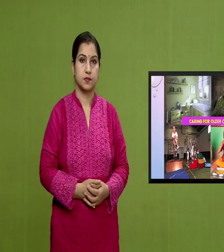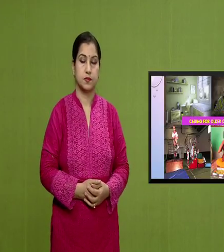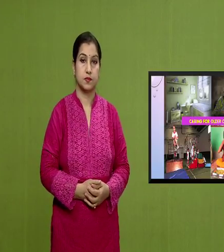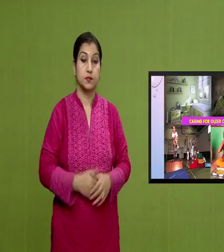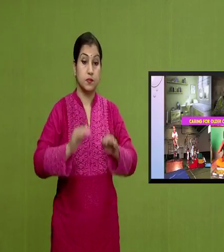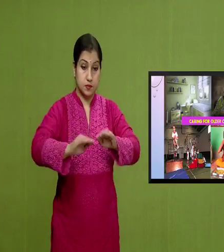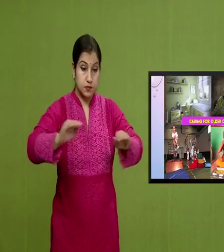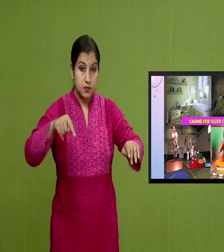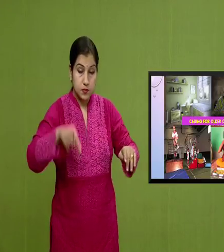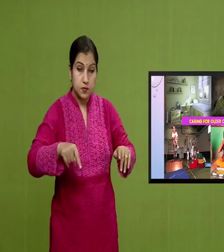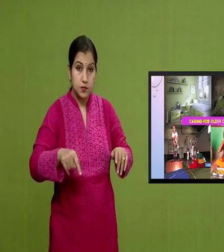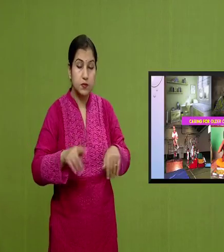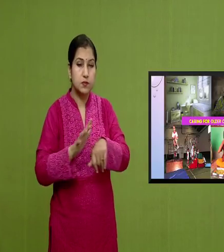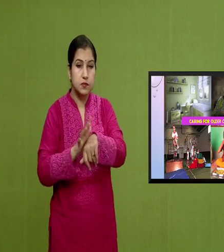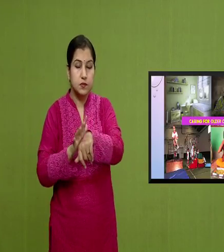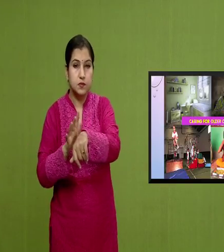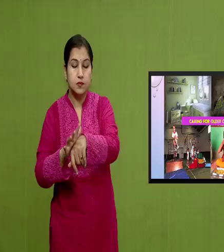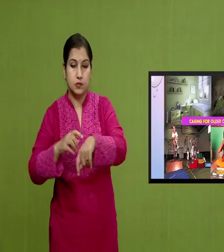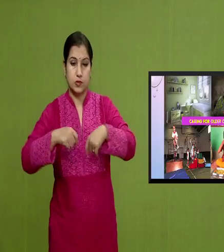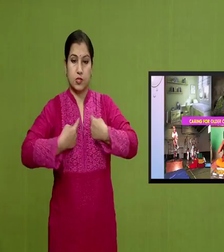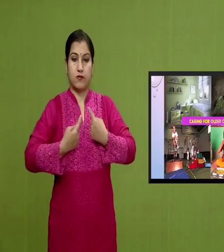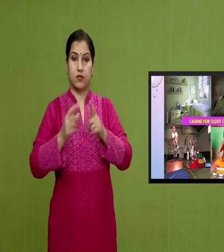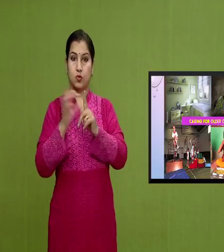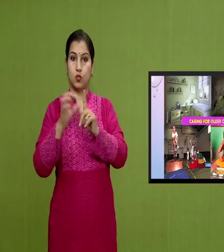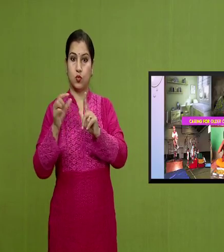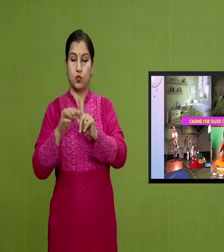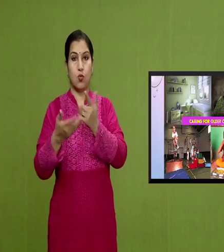Children gradually become independent.